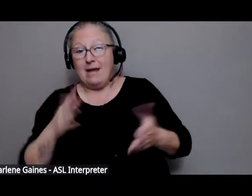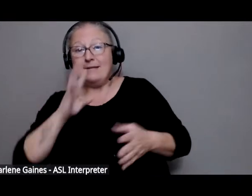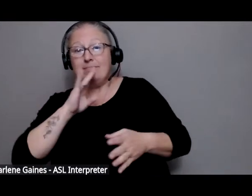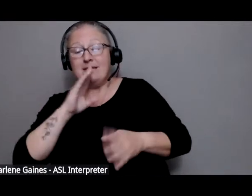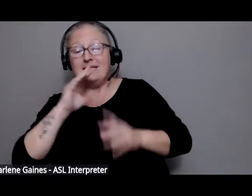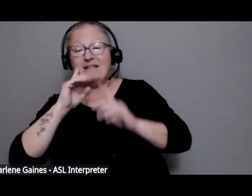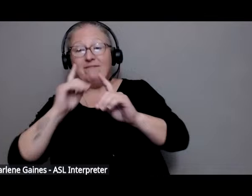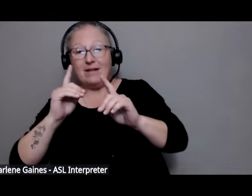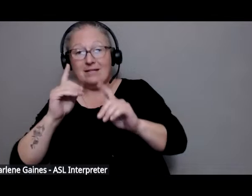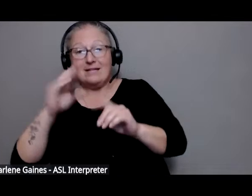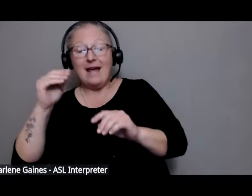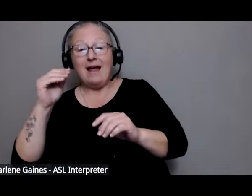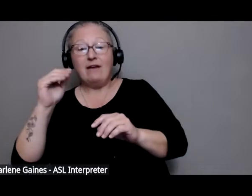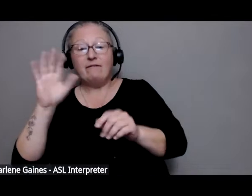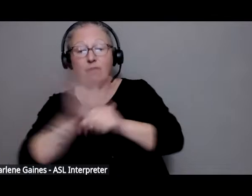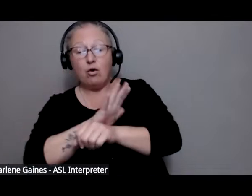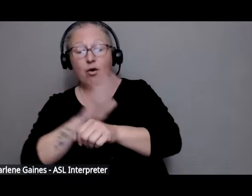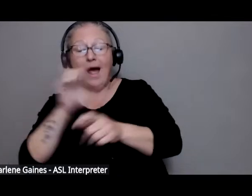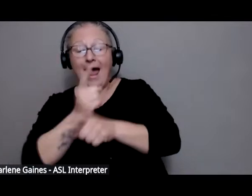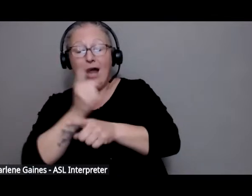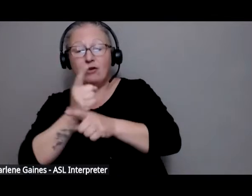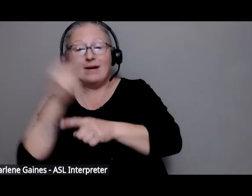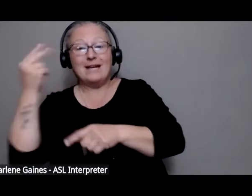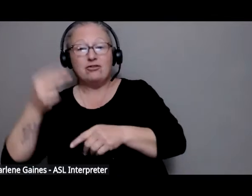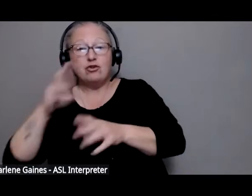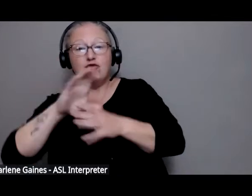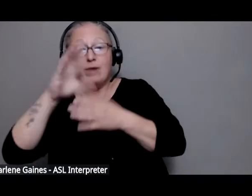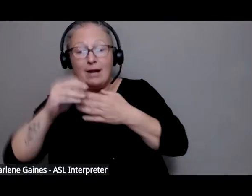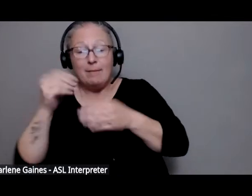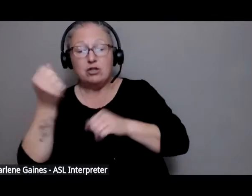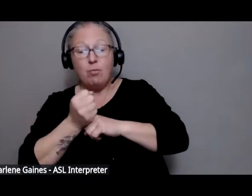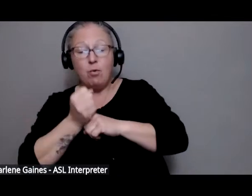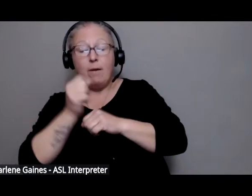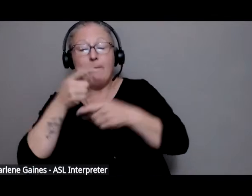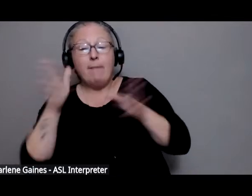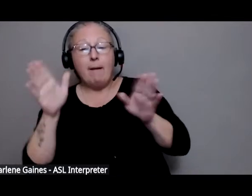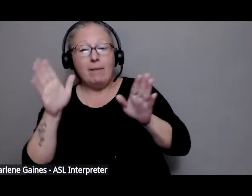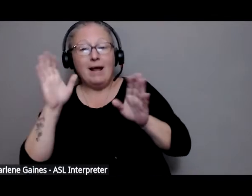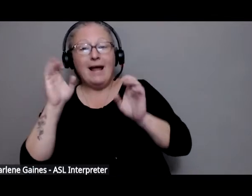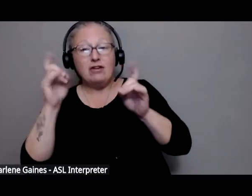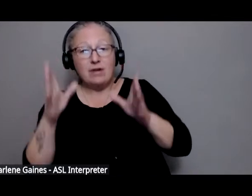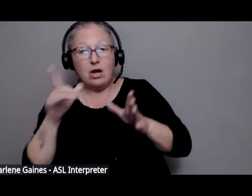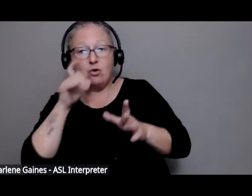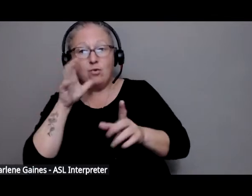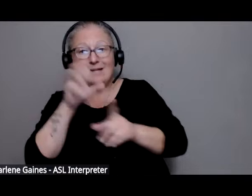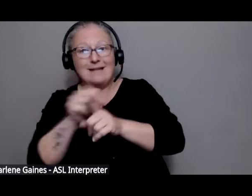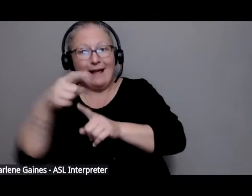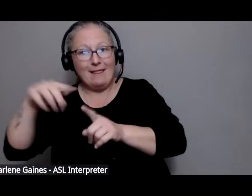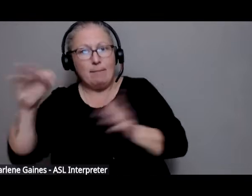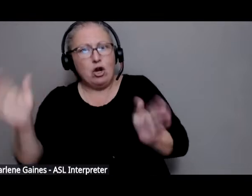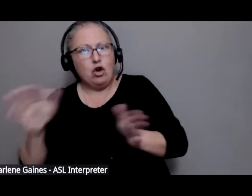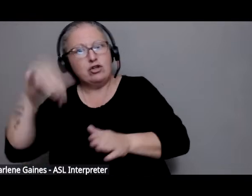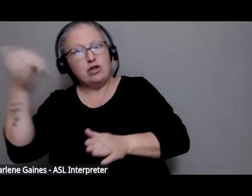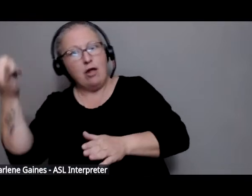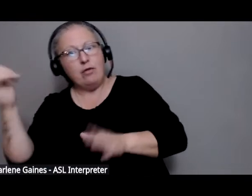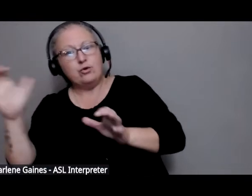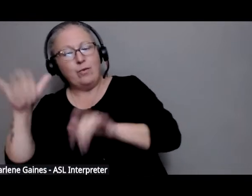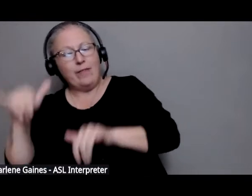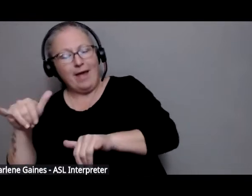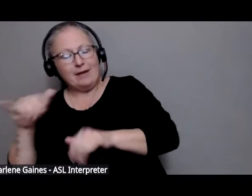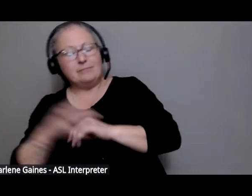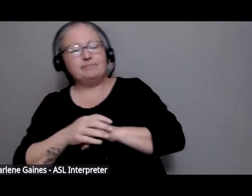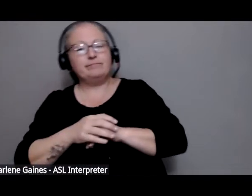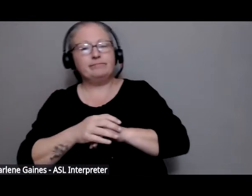full and accurate history curriculum in support of other public educators against those who have attacked them and encouraged others to do so.